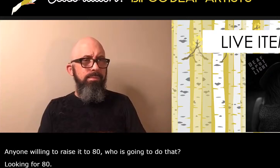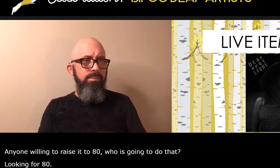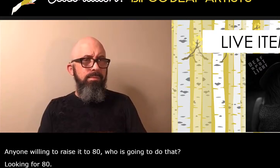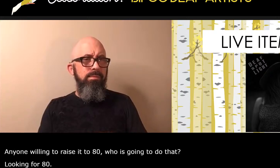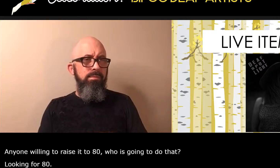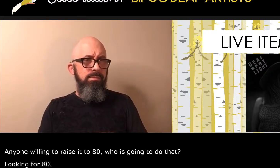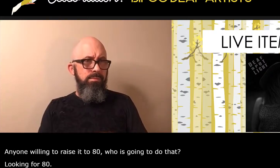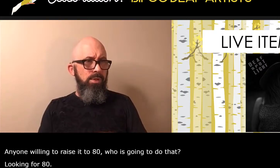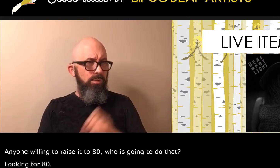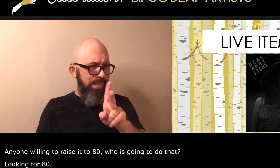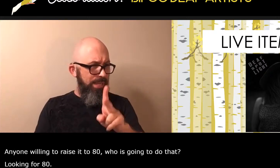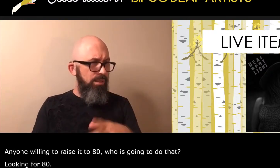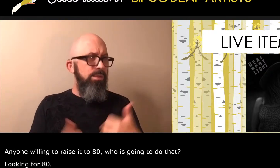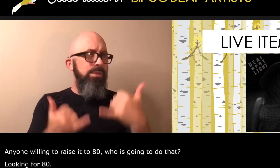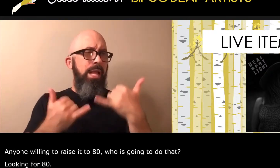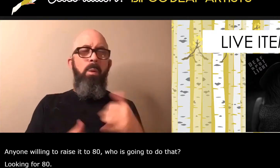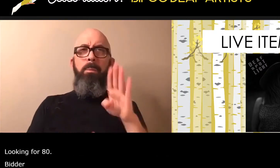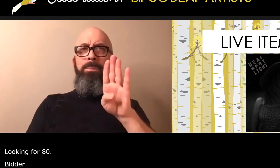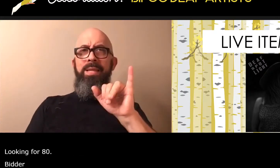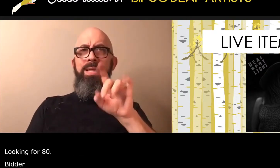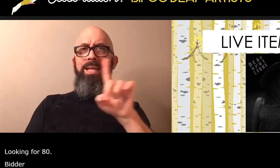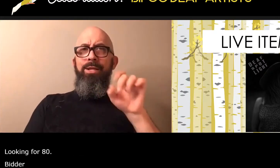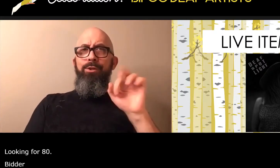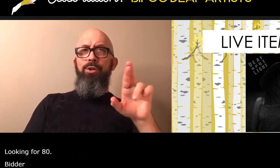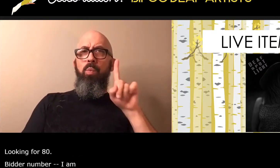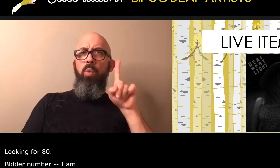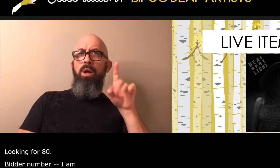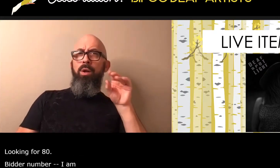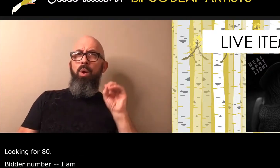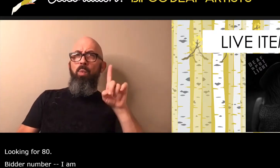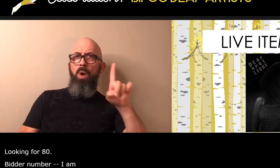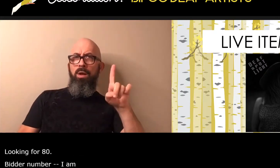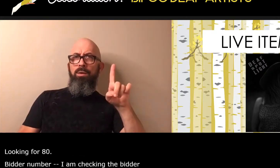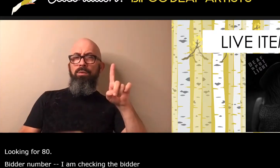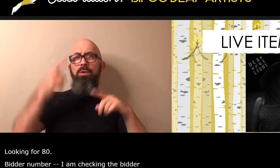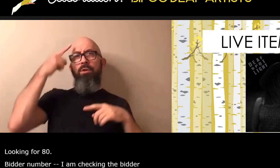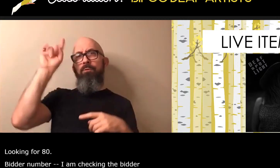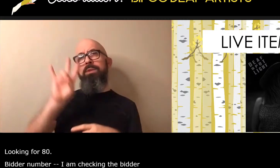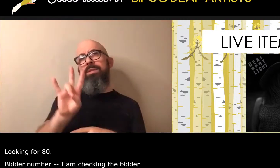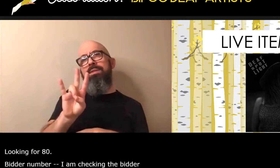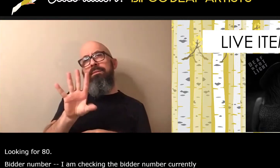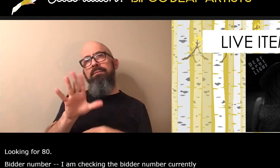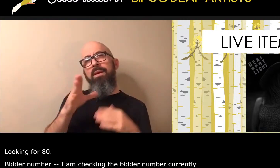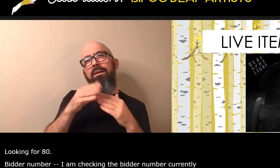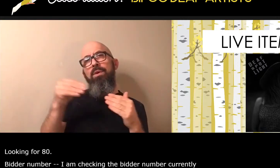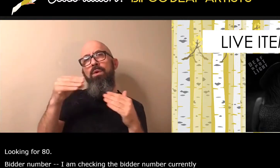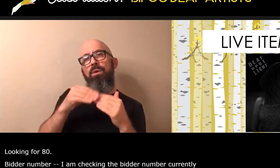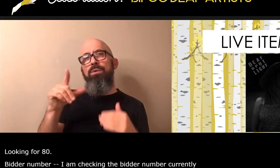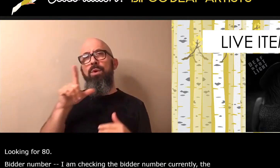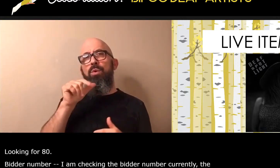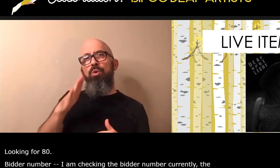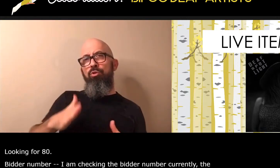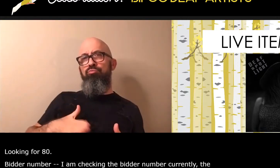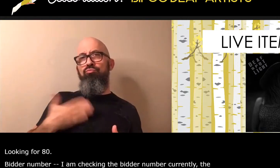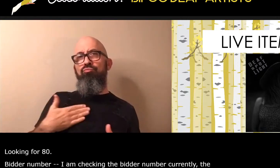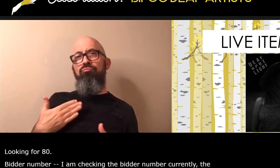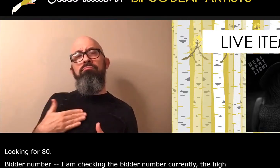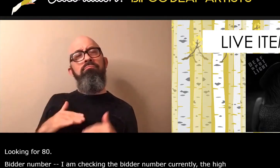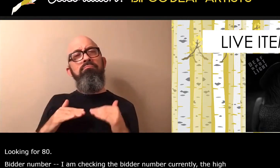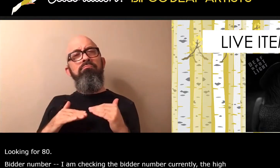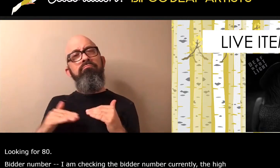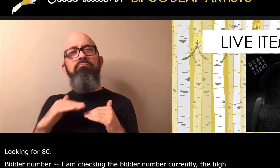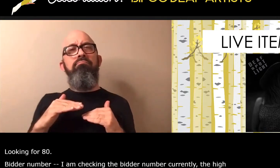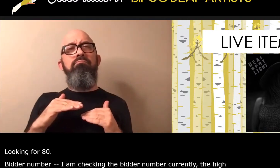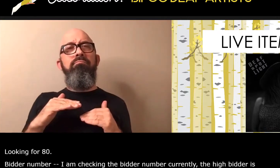Bidder number, I'm checking the bidder number currently. The high bidder is 101. who has